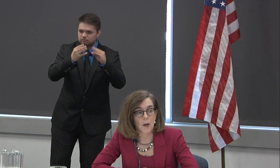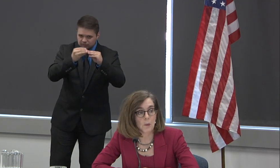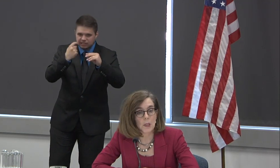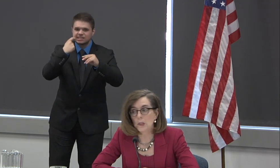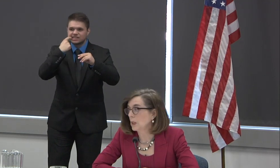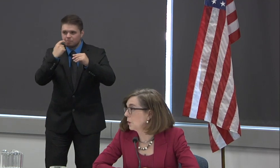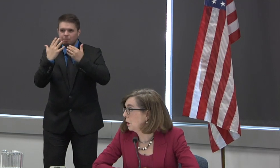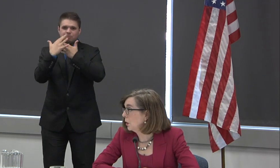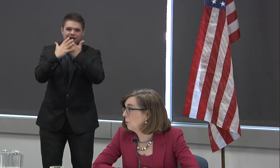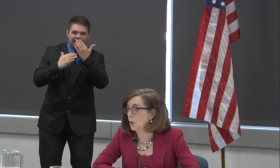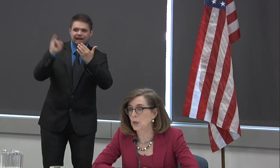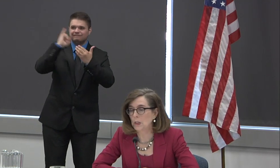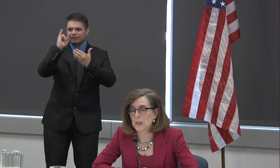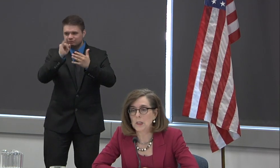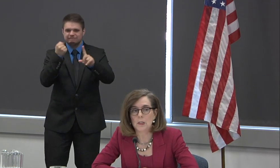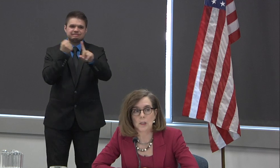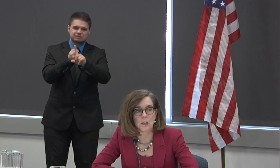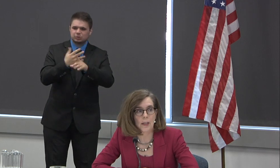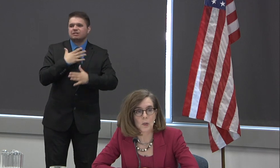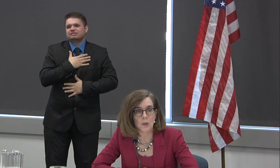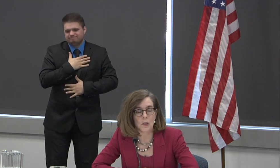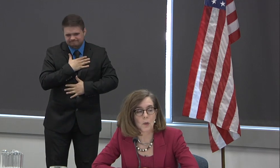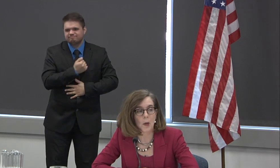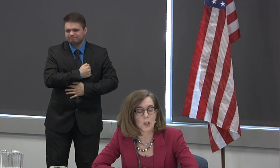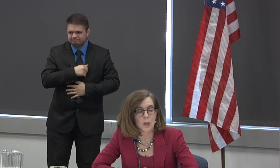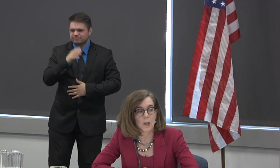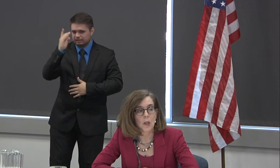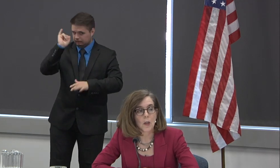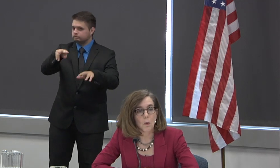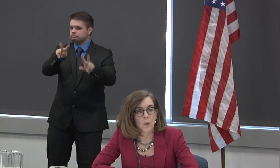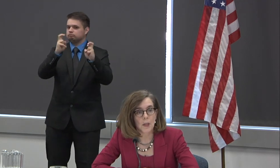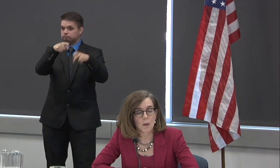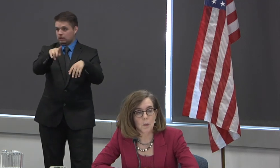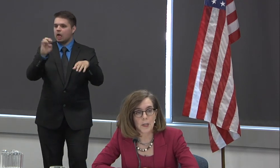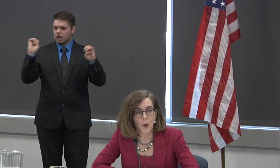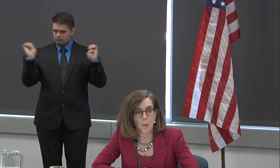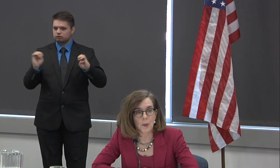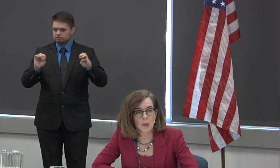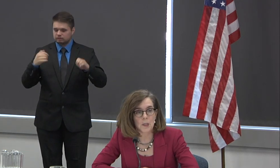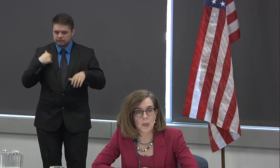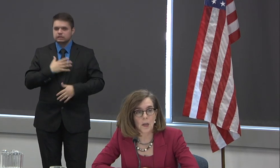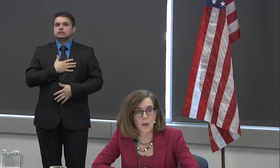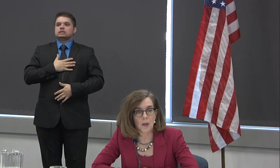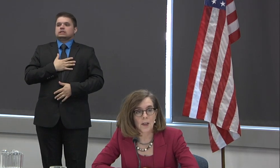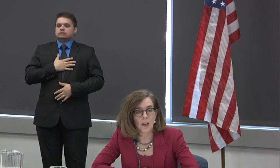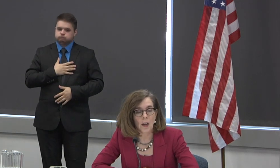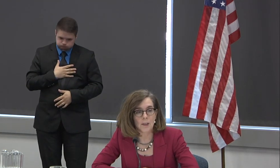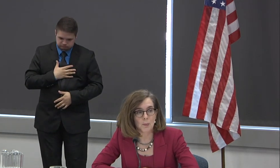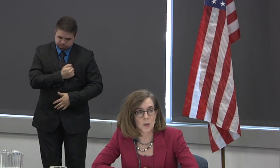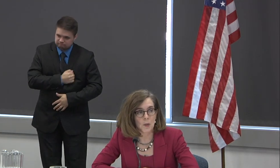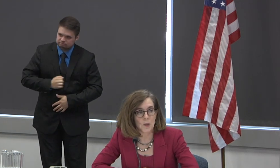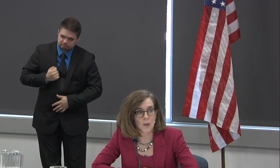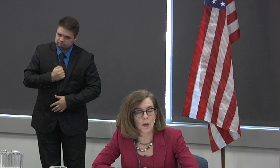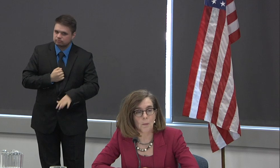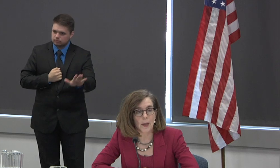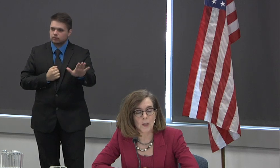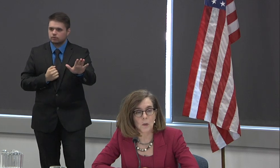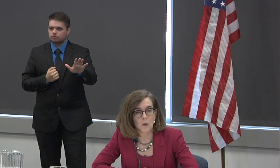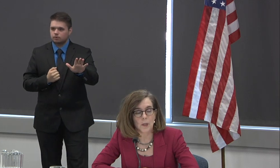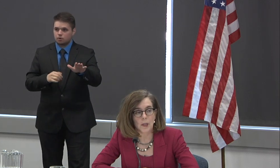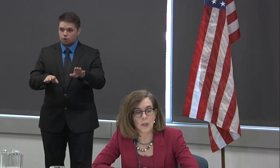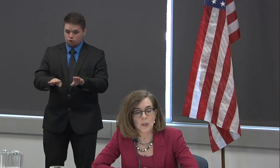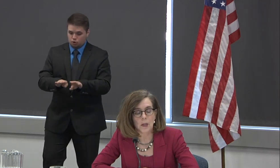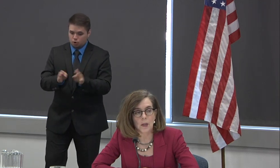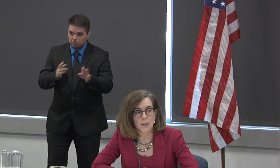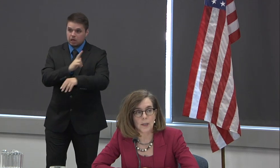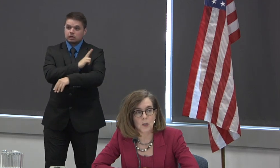I would consider an emergency dental situation. We reopened hospitals, medical